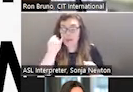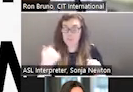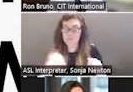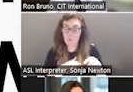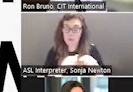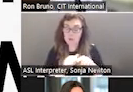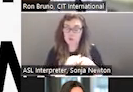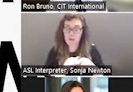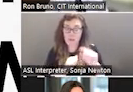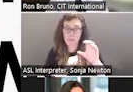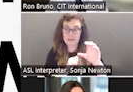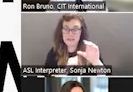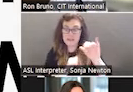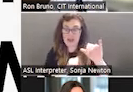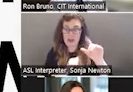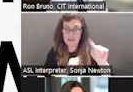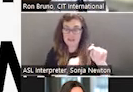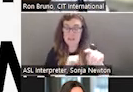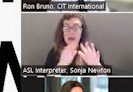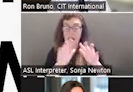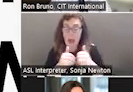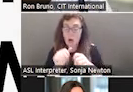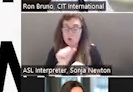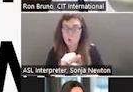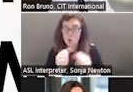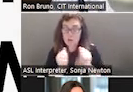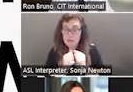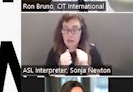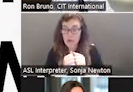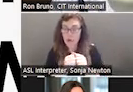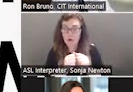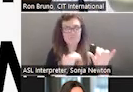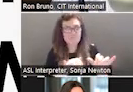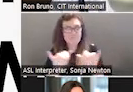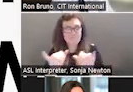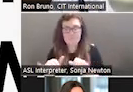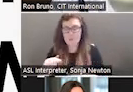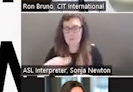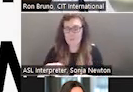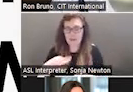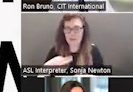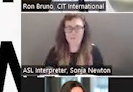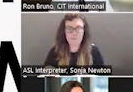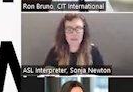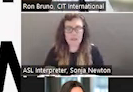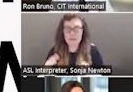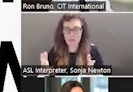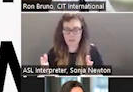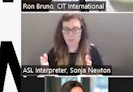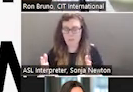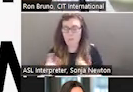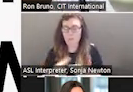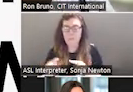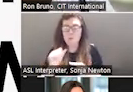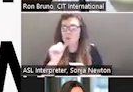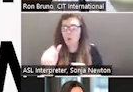CIT officers, guess what? We have the exact same benefit as having an embedded co-response, but we don't mandate